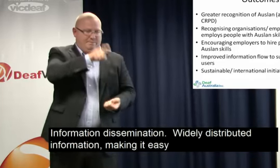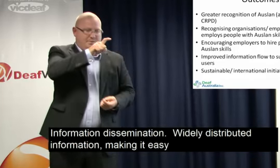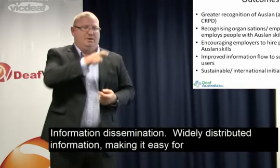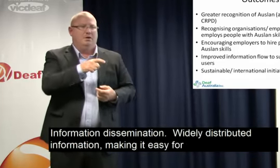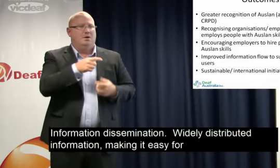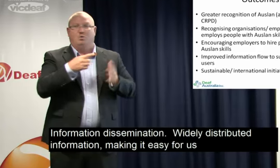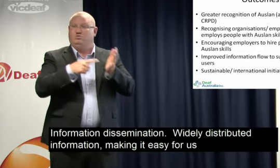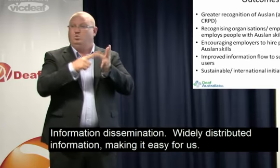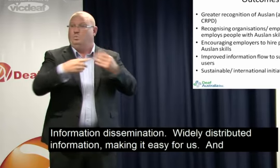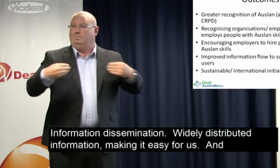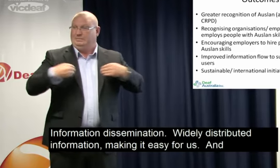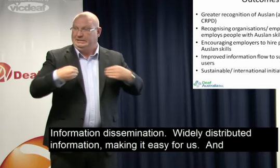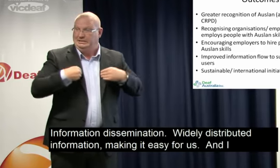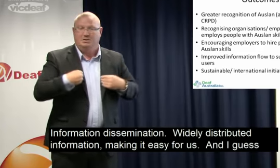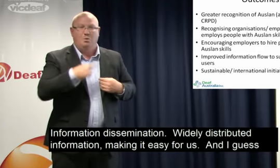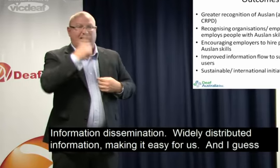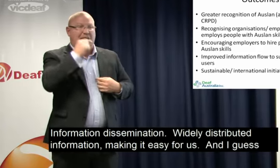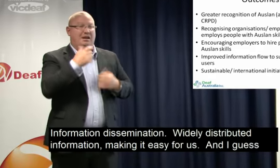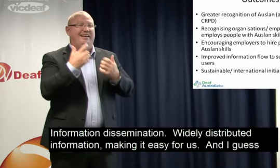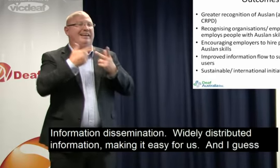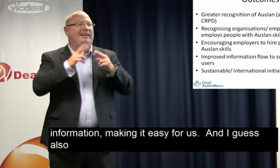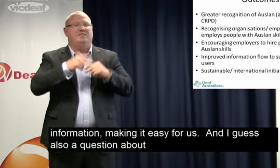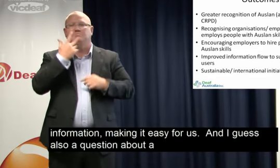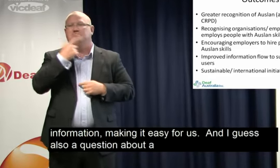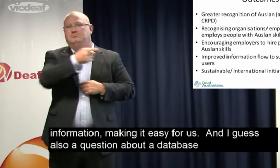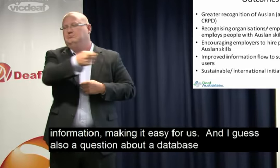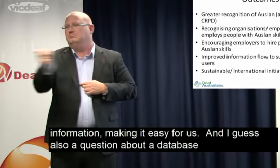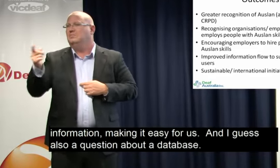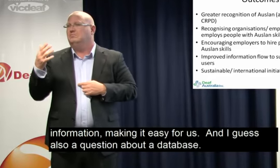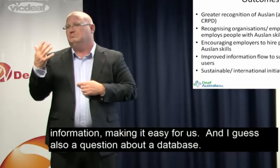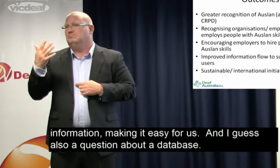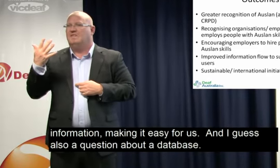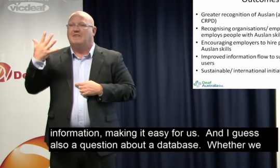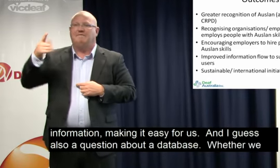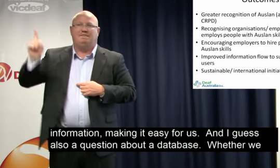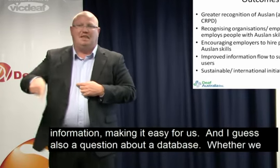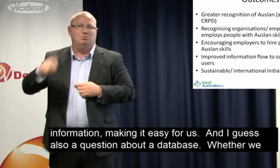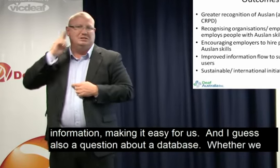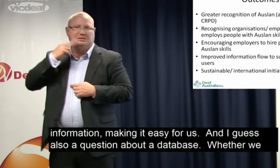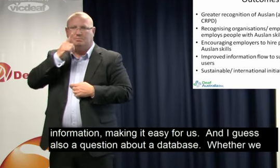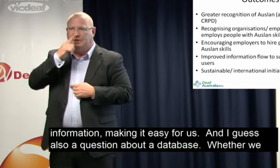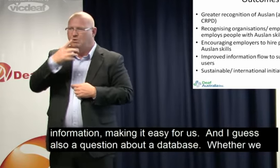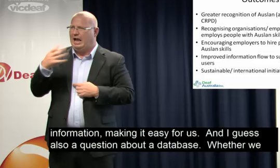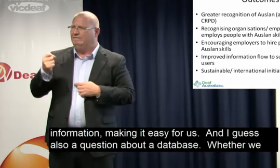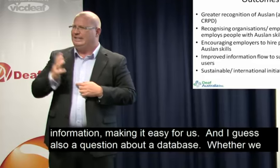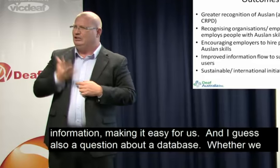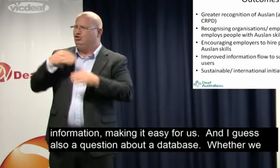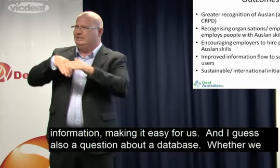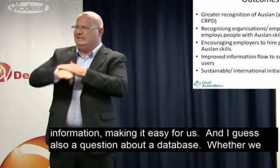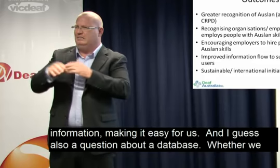increasing the database. So when we go into a database and we look at an employer or a company, and if we have 5,000 deaf people